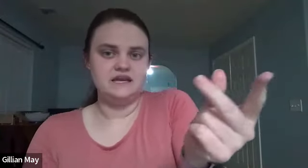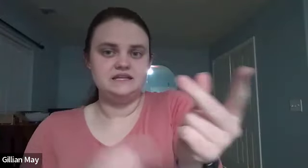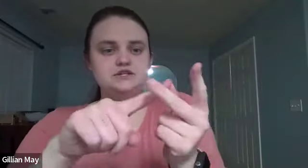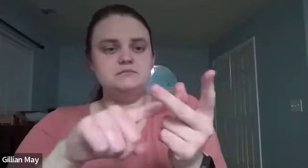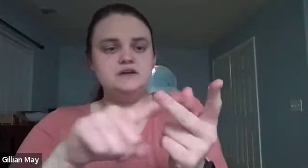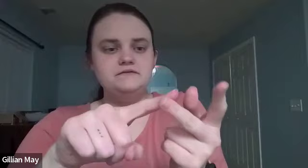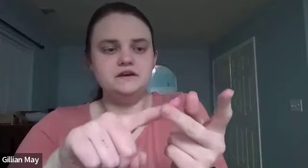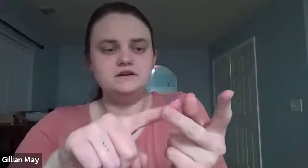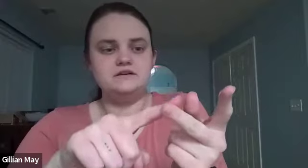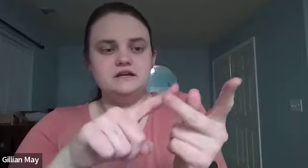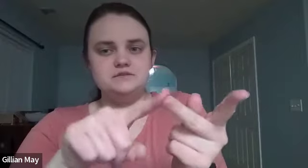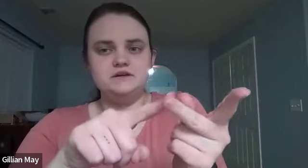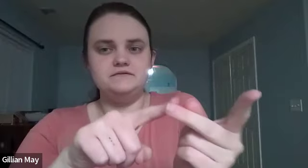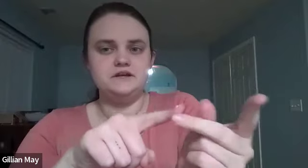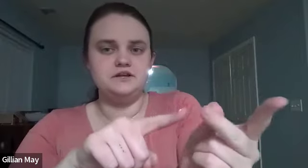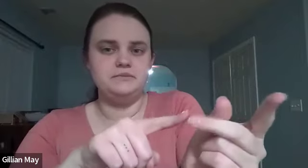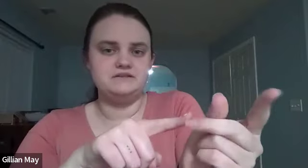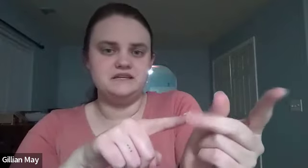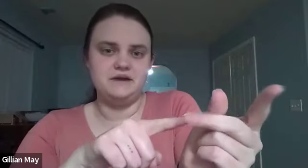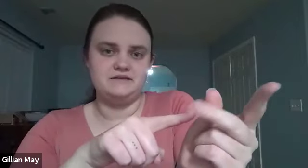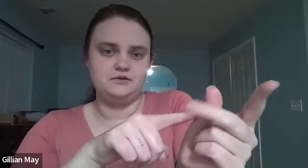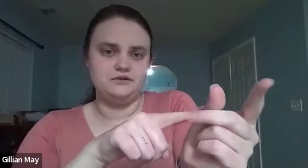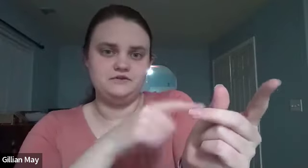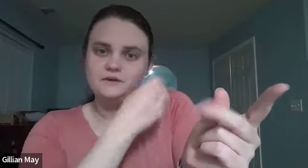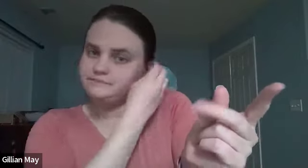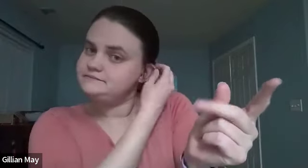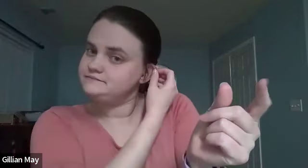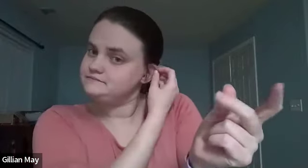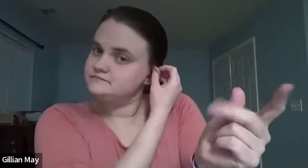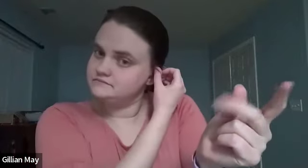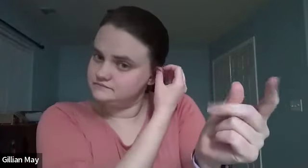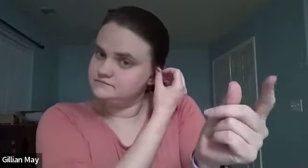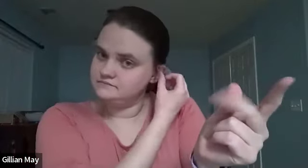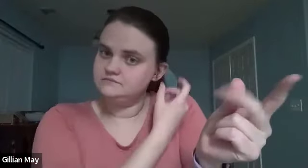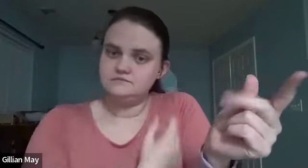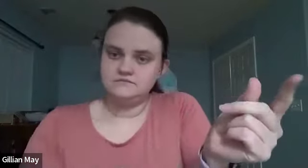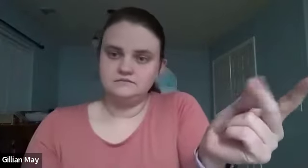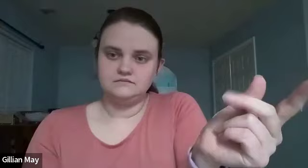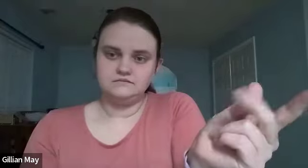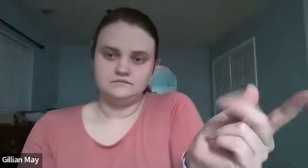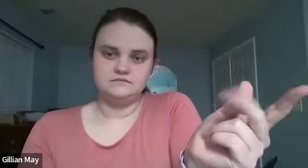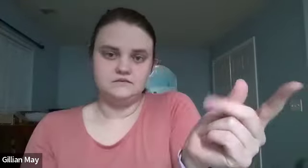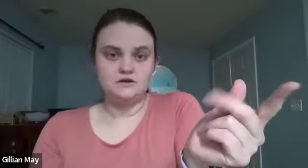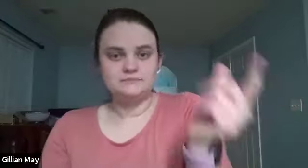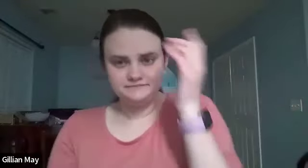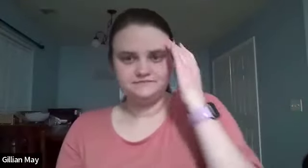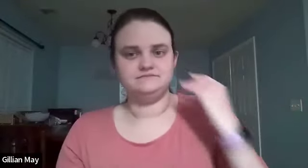It's your middle finger. It's your middle finger and you bouncing it back and forth on your thumb. Dog.